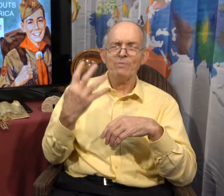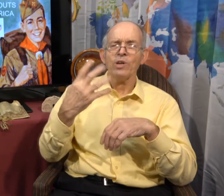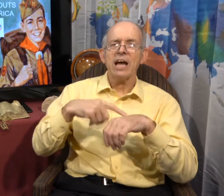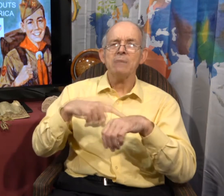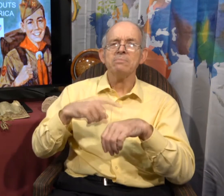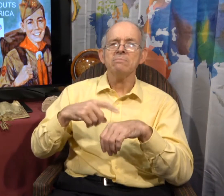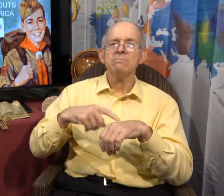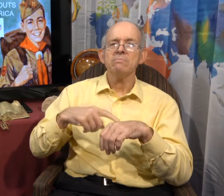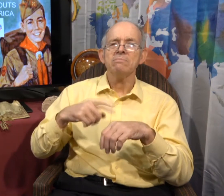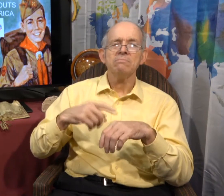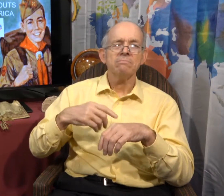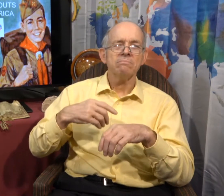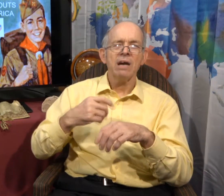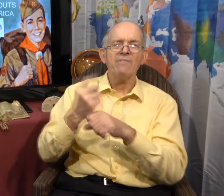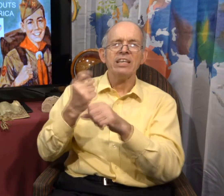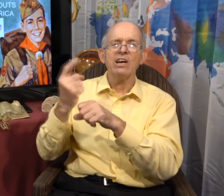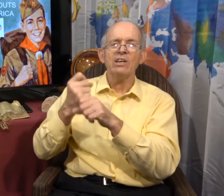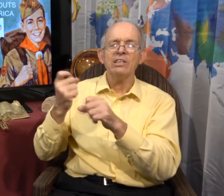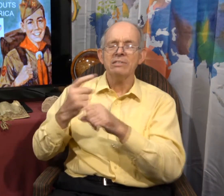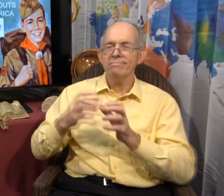the first time. Happy year.